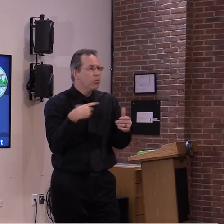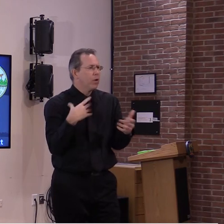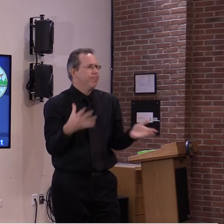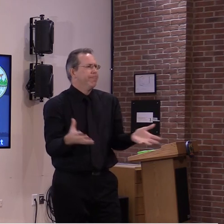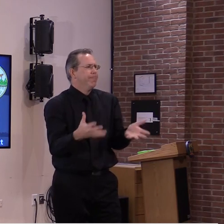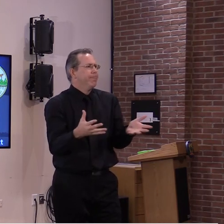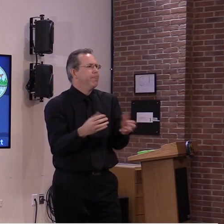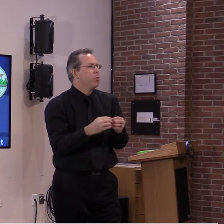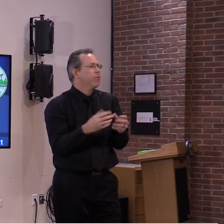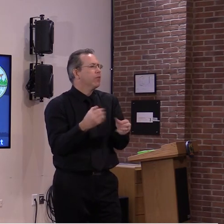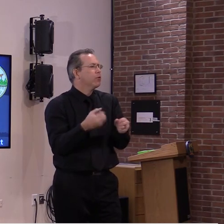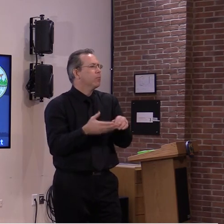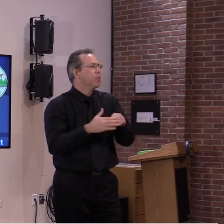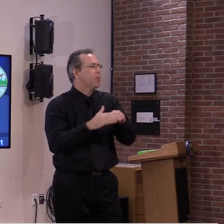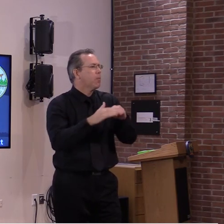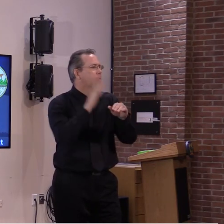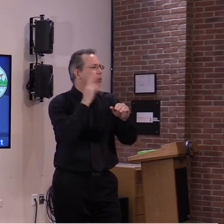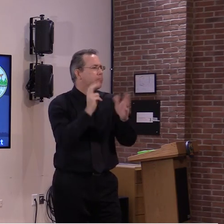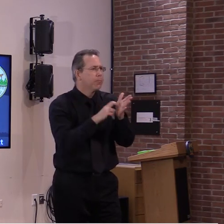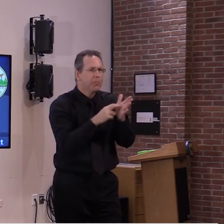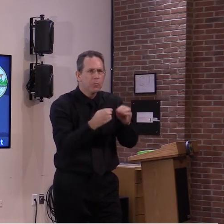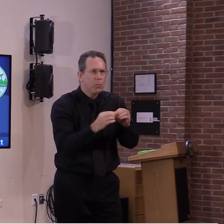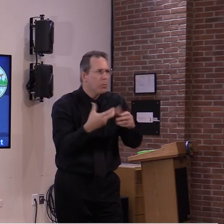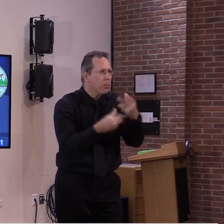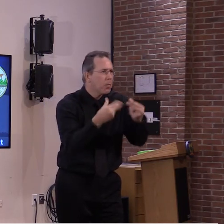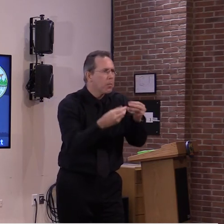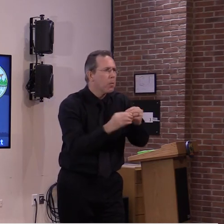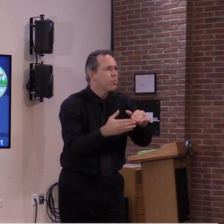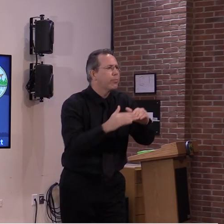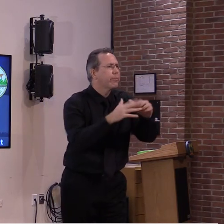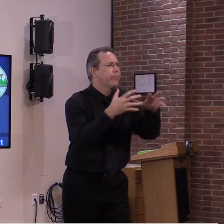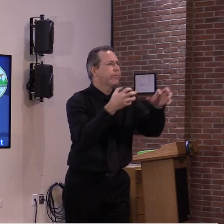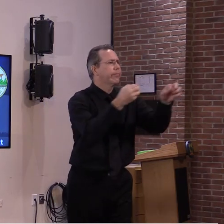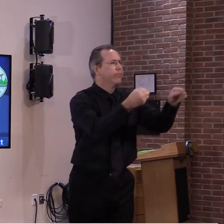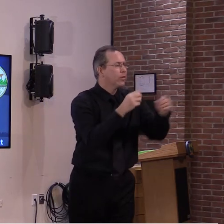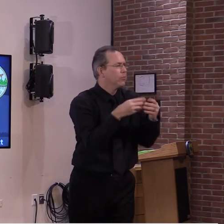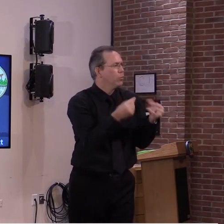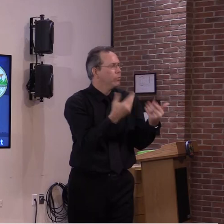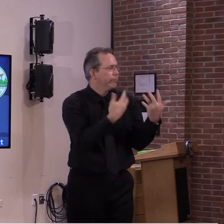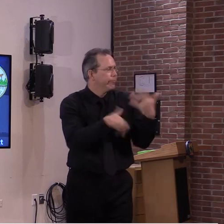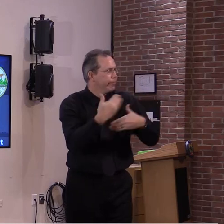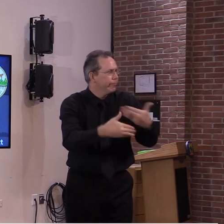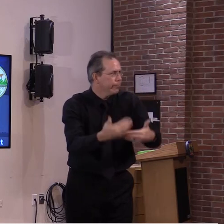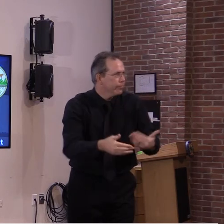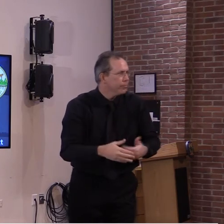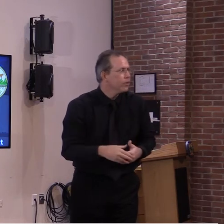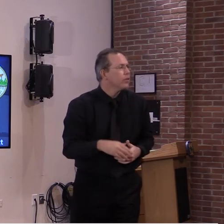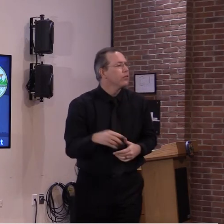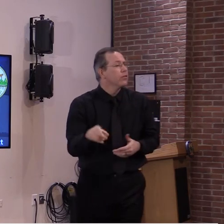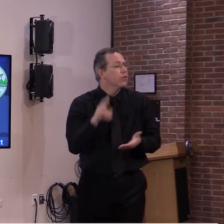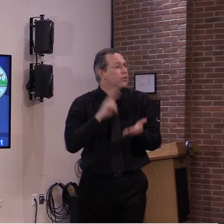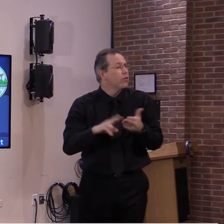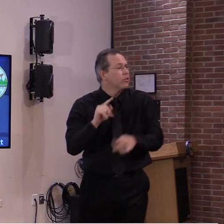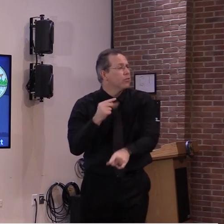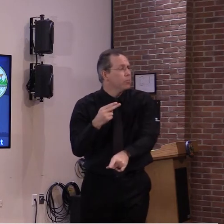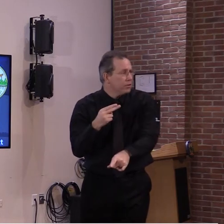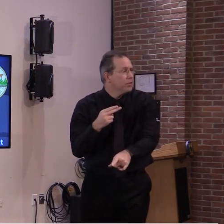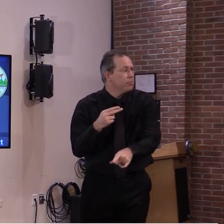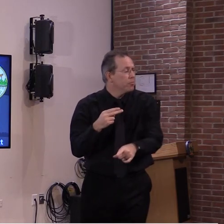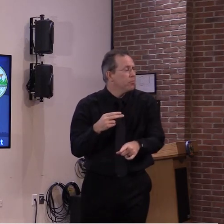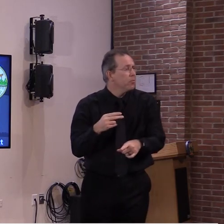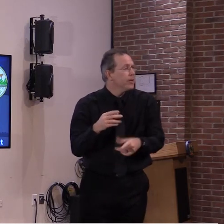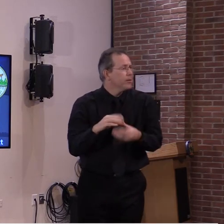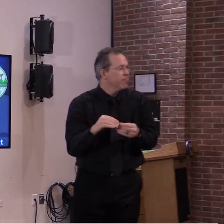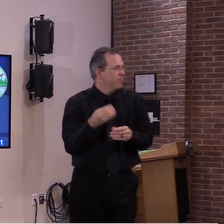from myself and Secretary Smith before, part of the future as we get out of phase